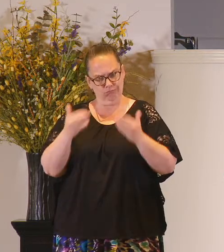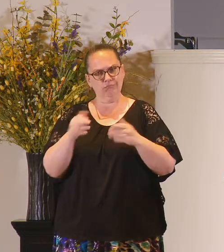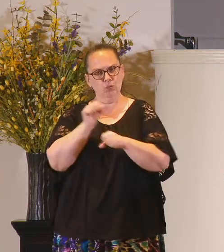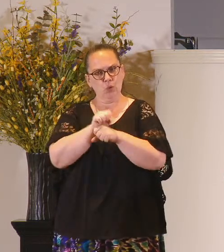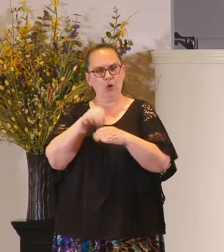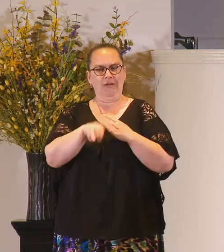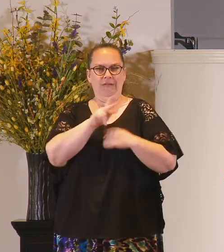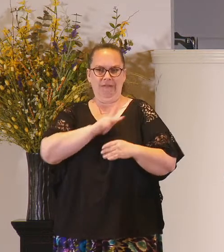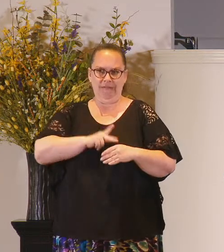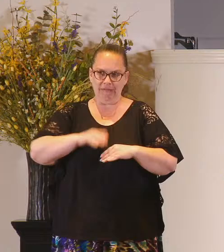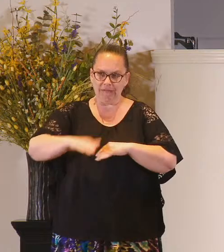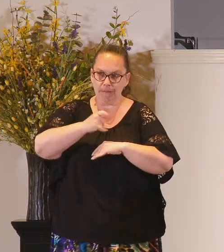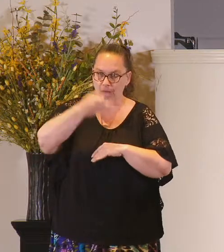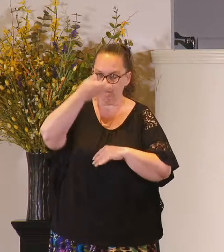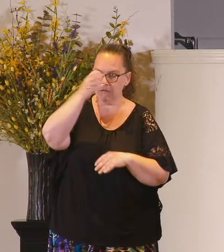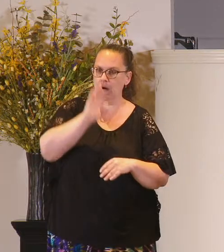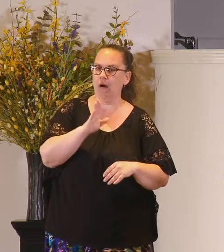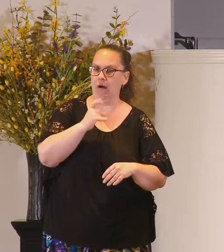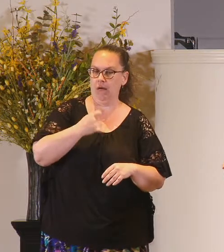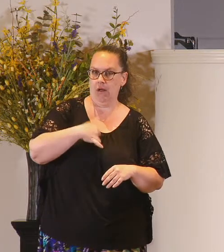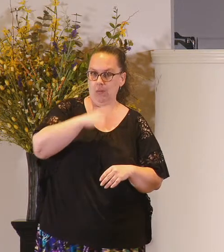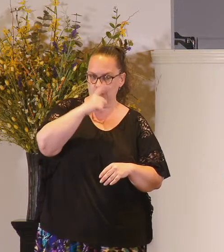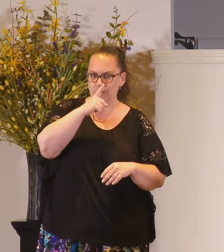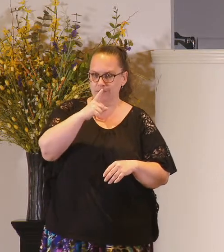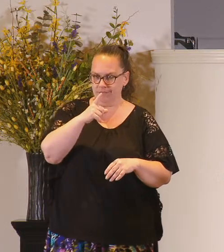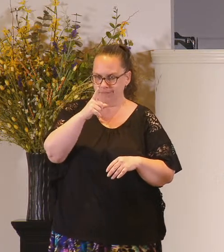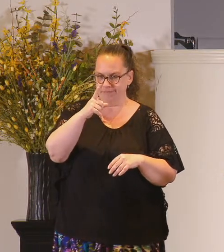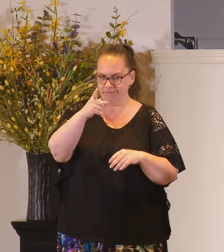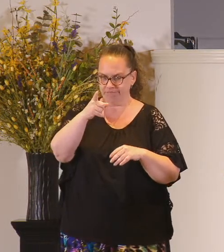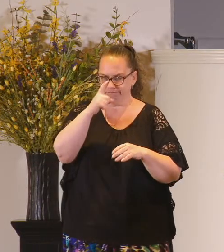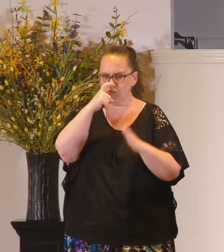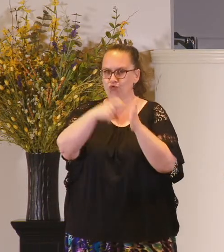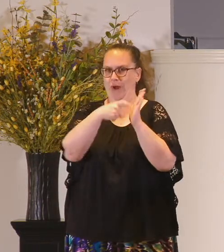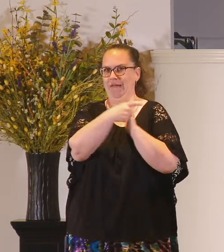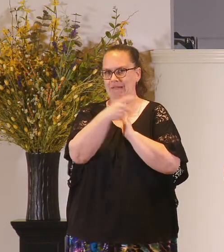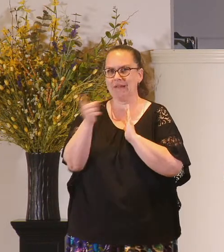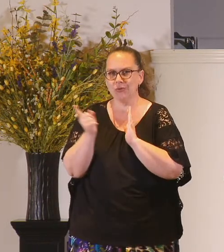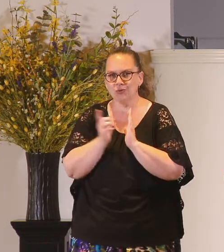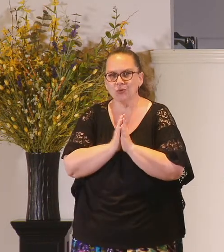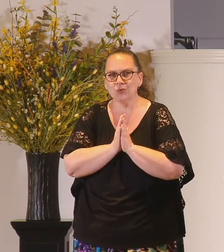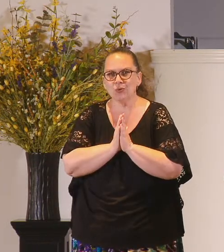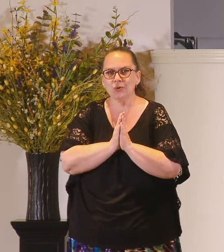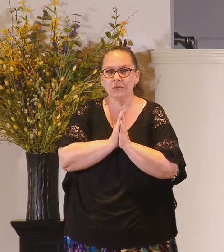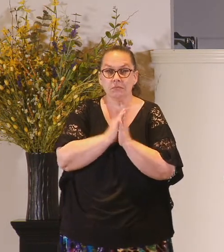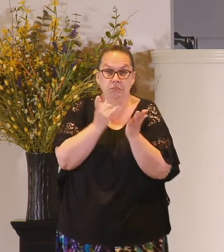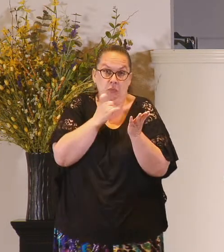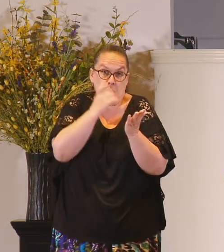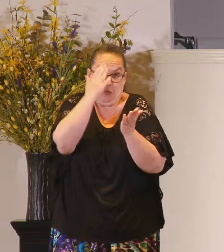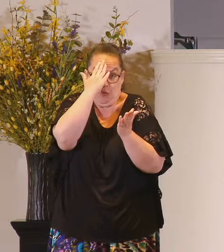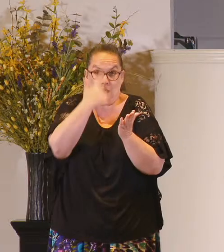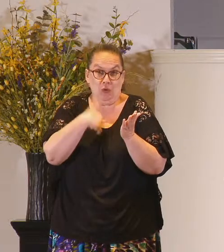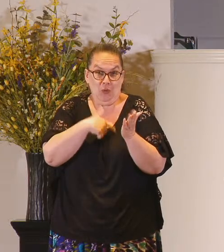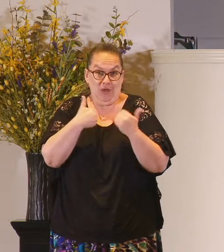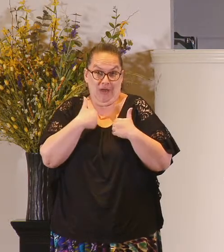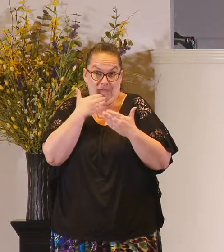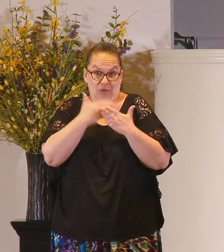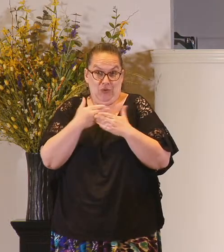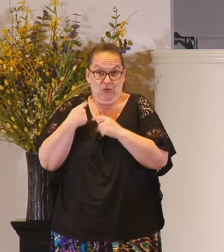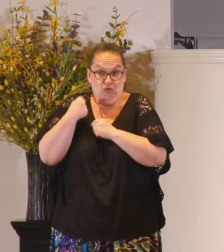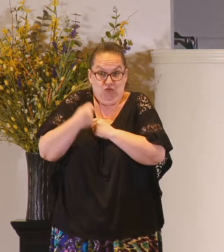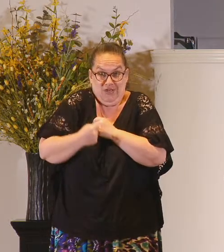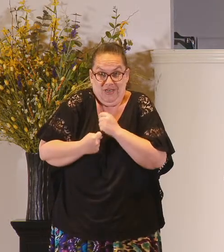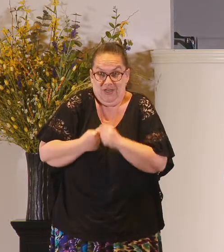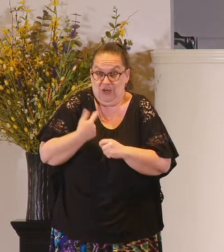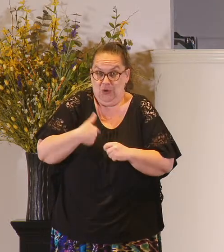the kingdom of God, and we'll acknowledge you in some way. And who knows, we have a pretty good tradition here that we